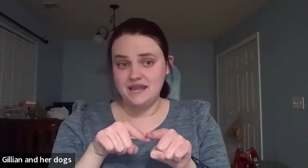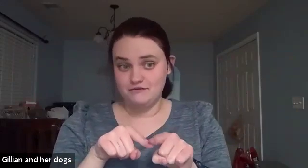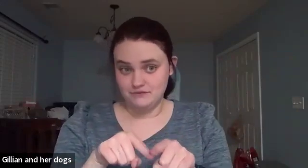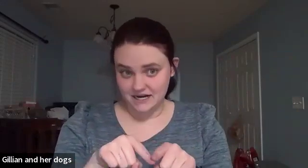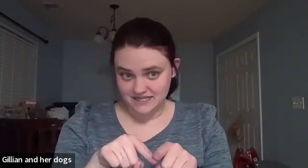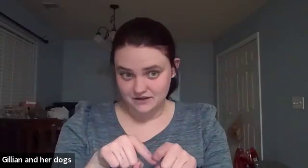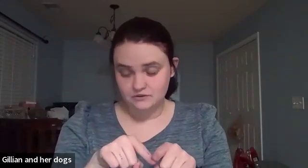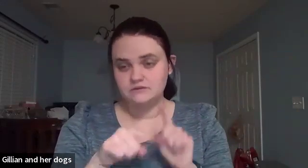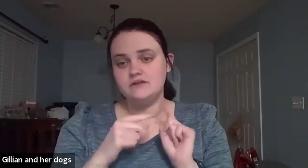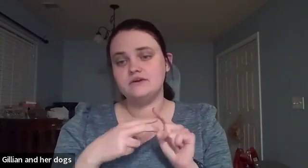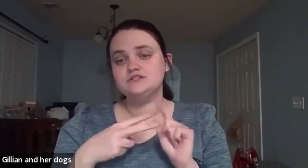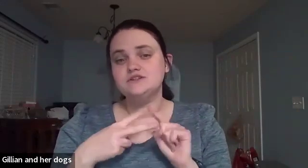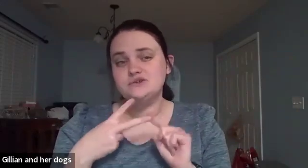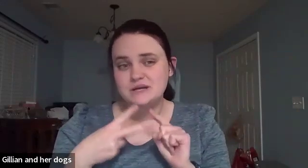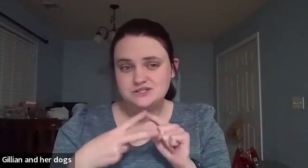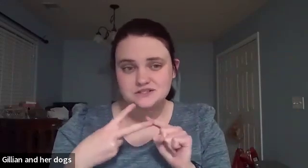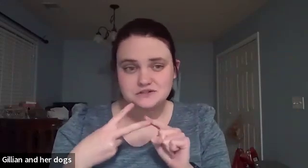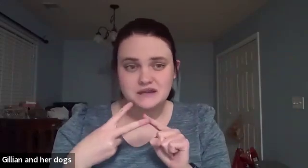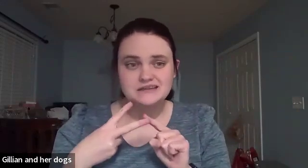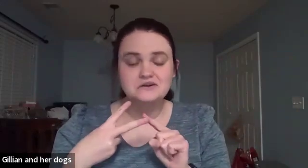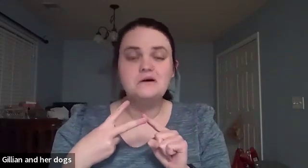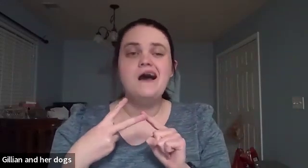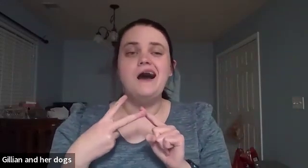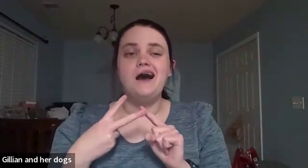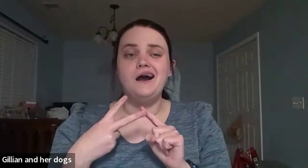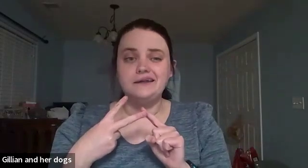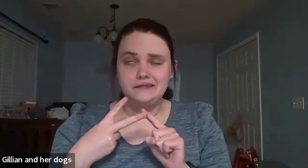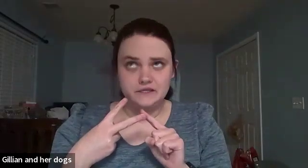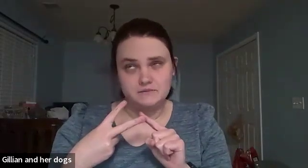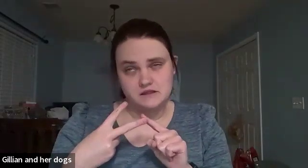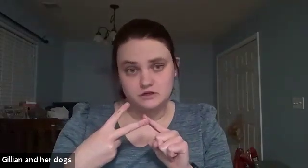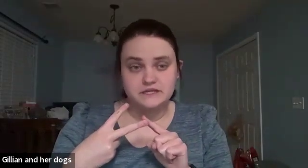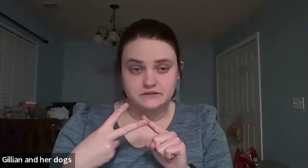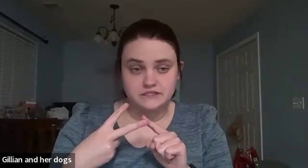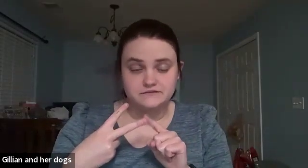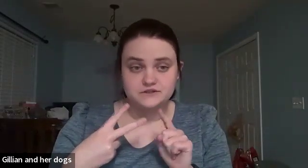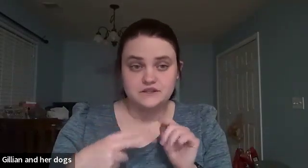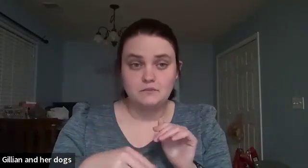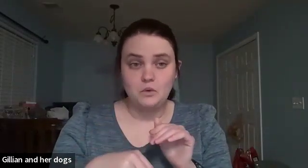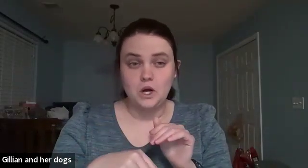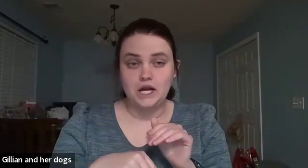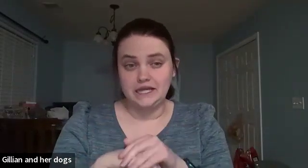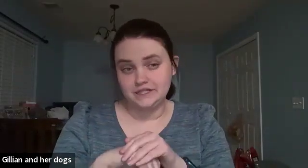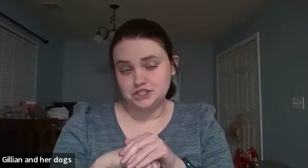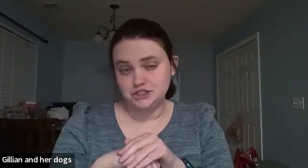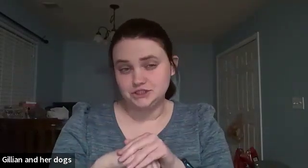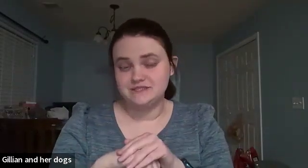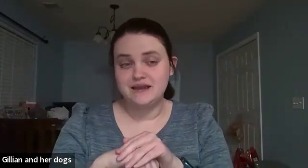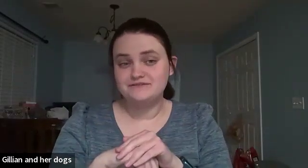Then we have rectangle. Now there are 2 ways you can do rectangle. I can admit I'm a little bit guilty of using the more English sign